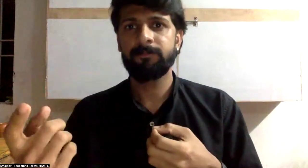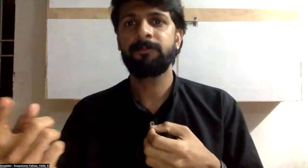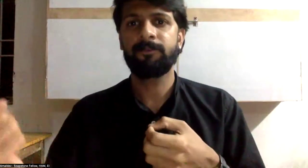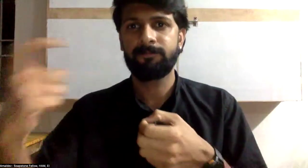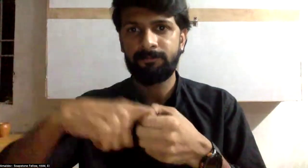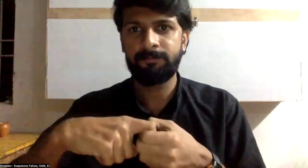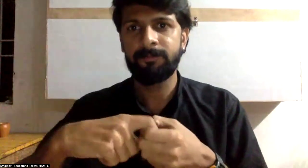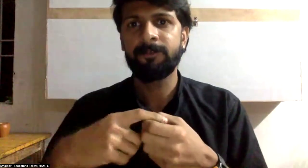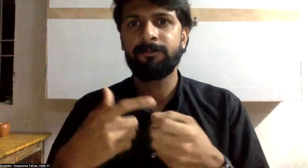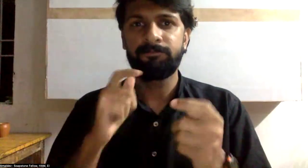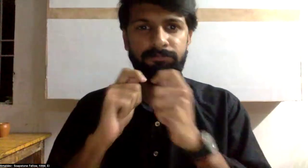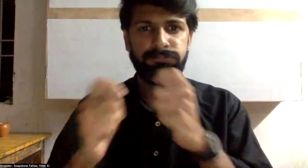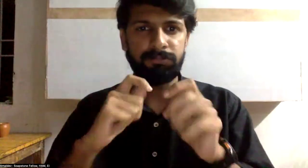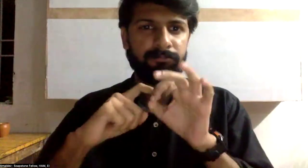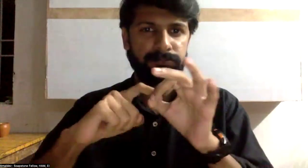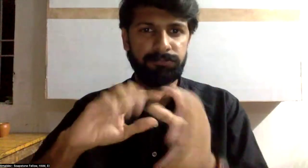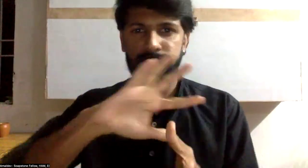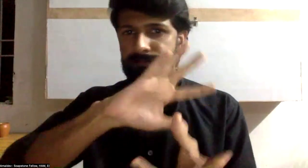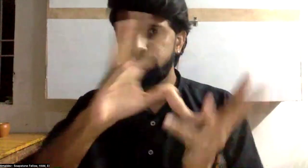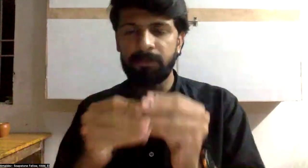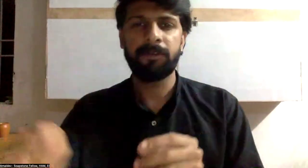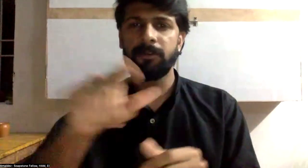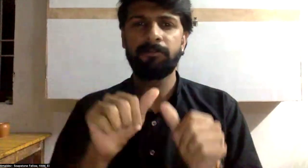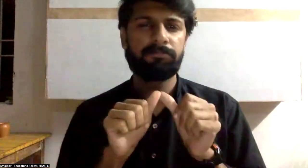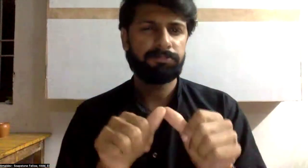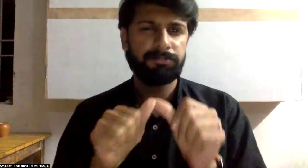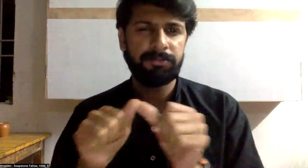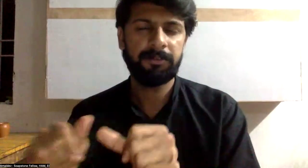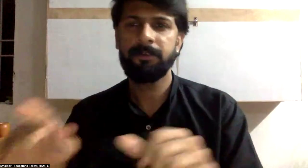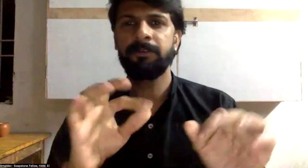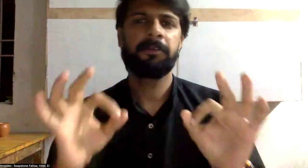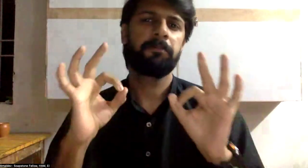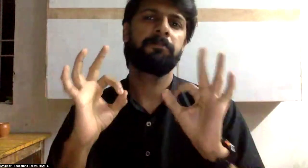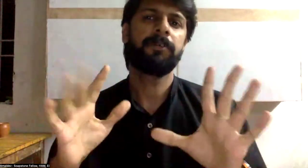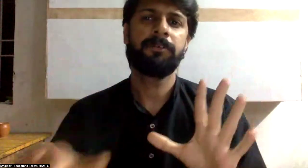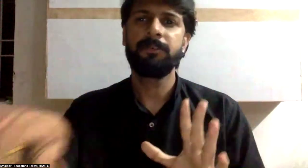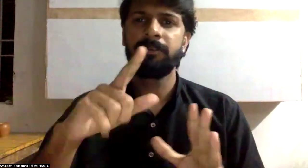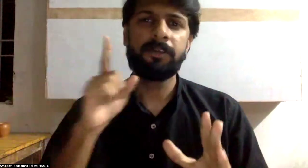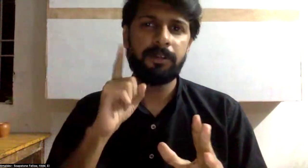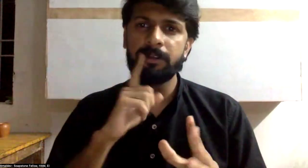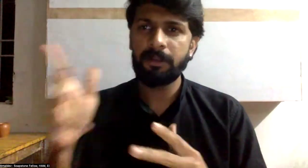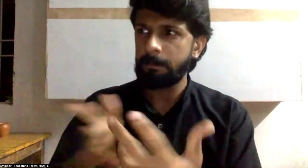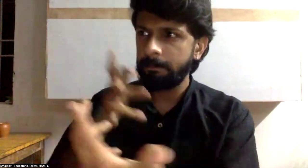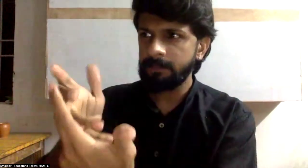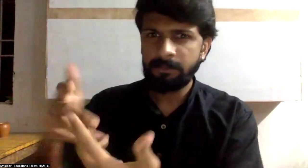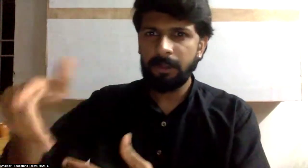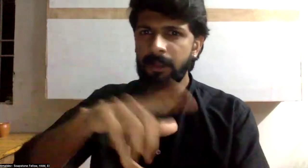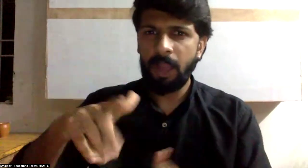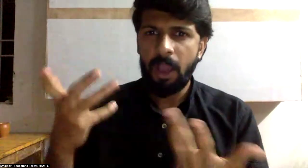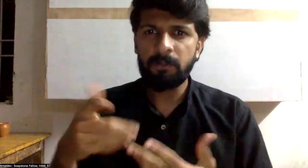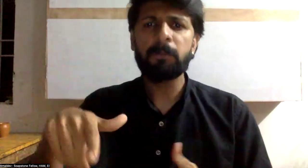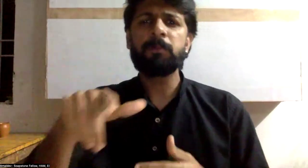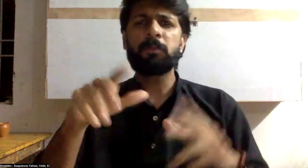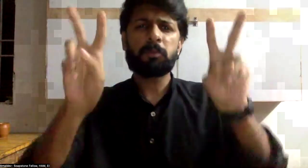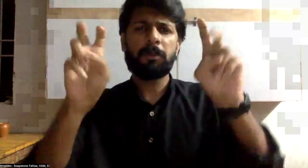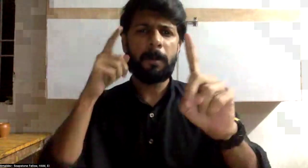Thank you, Nipun Malhotra, Amar Jain, and Sarah Sunny for joining this panel Thank you so much. discussion and answering all the queries,